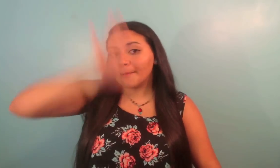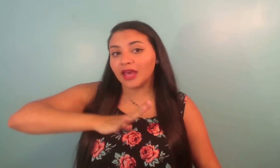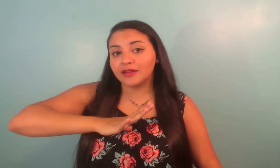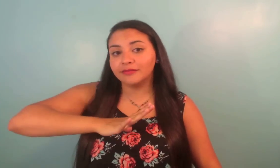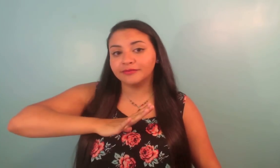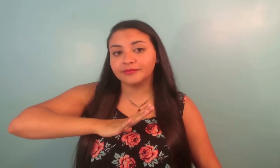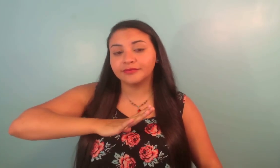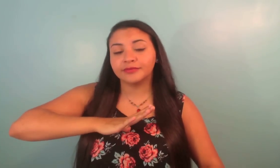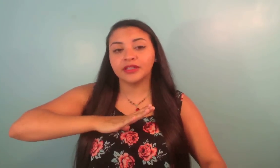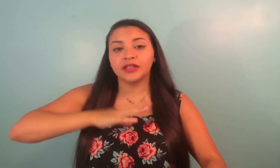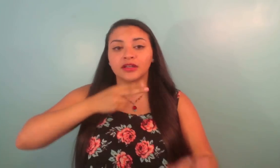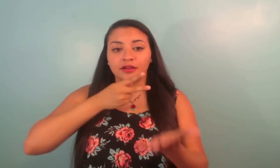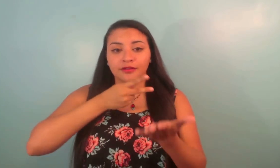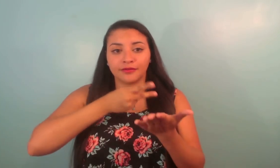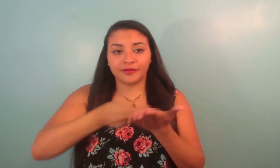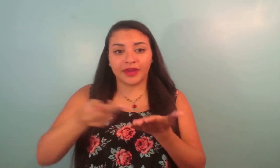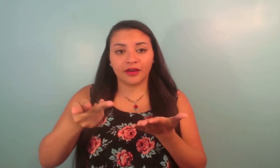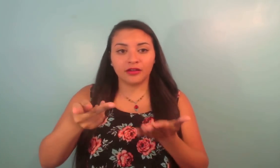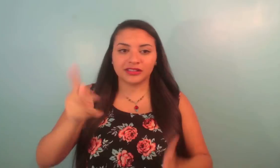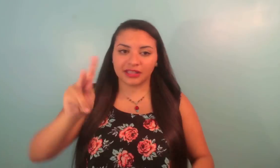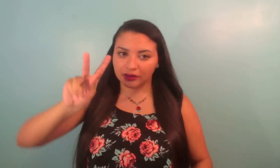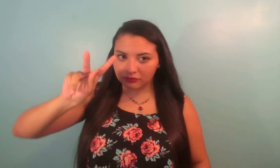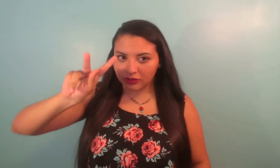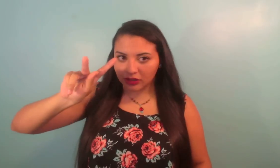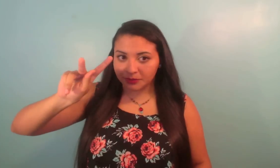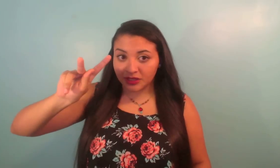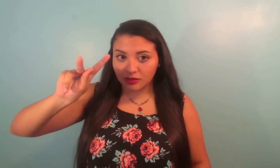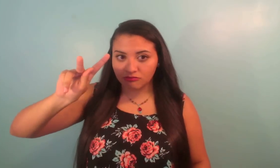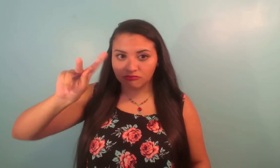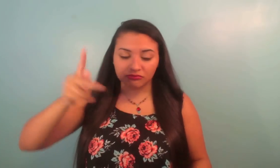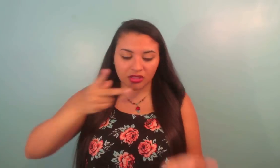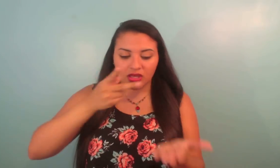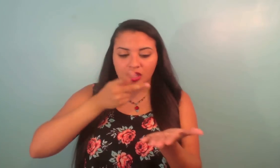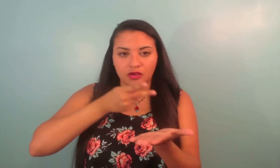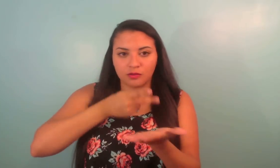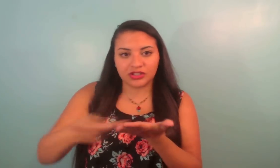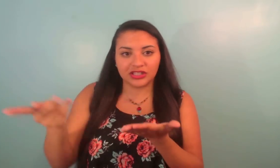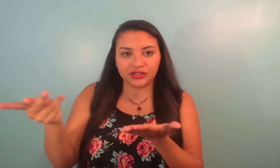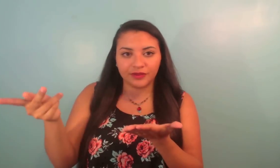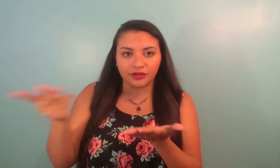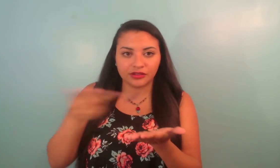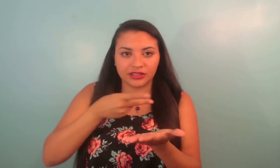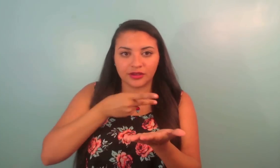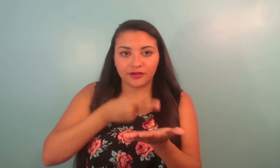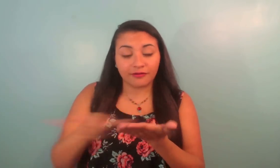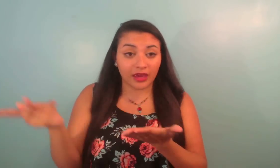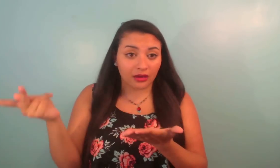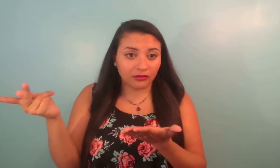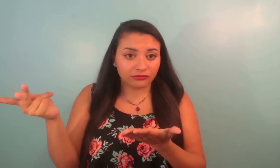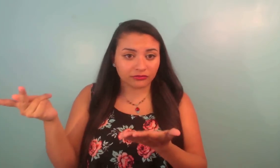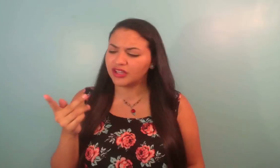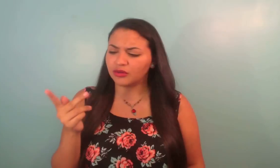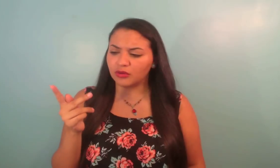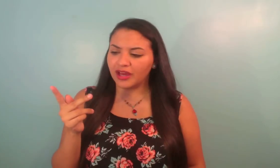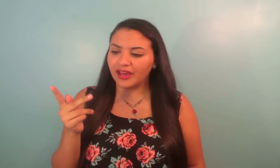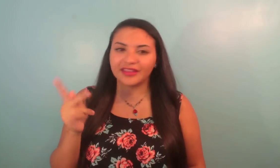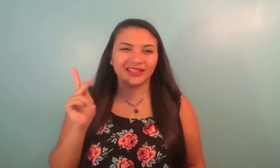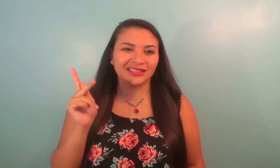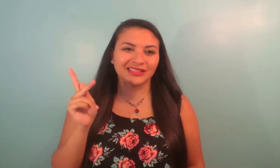Men. Fail is like a P. And you brush against your fingers, fail. I don't know why. I think it's because it's